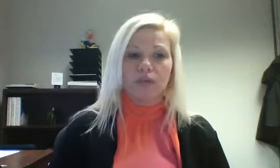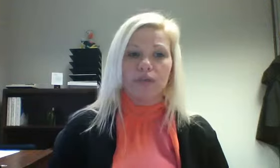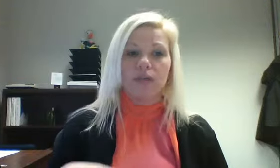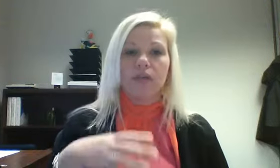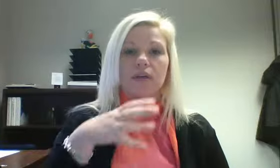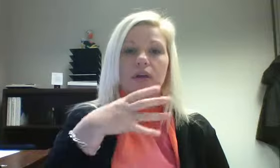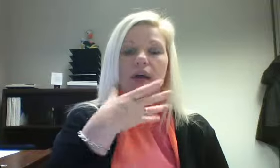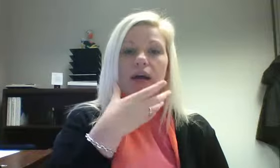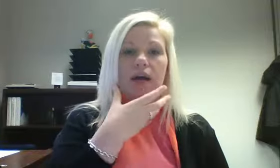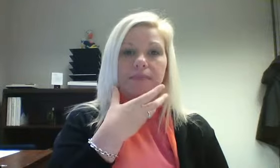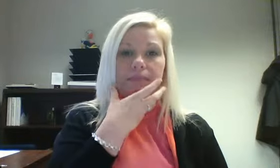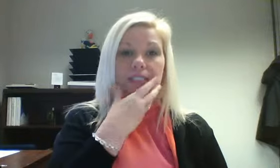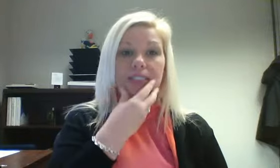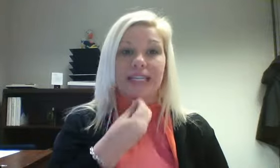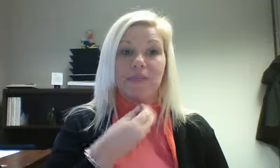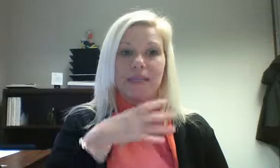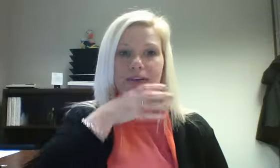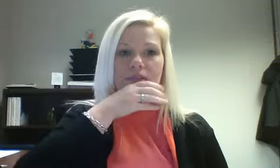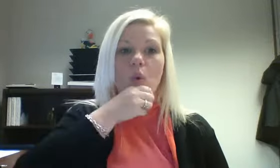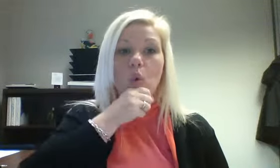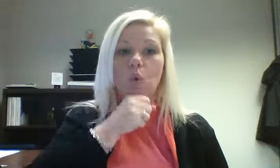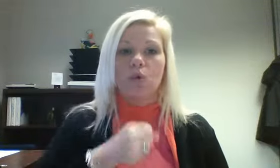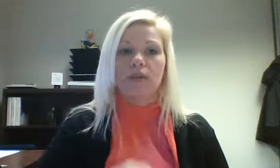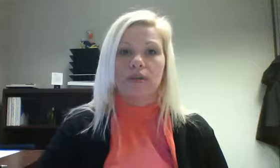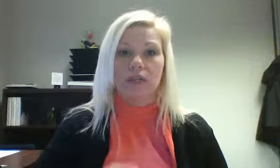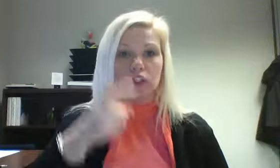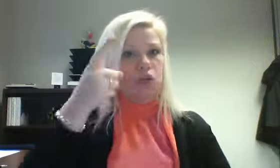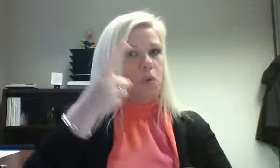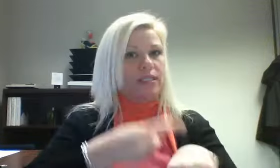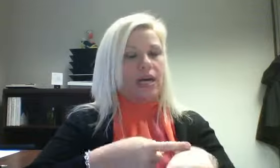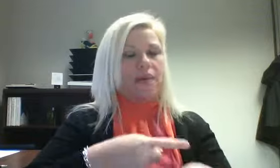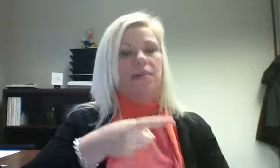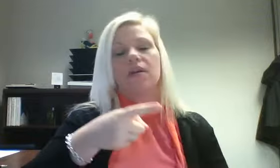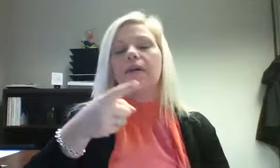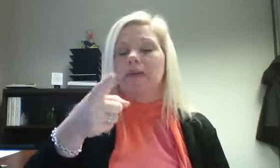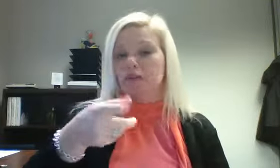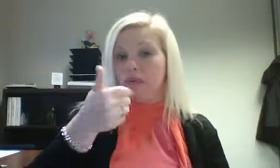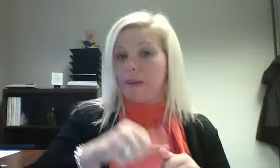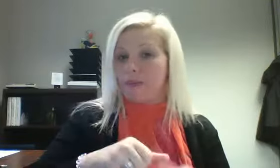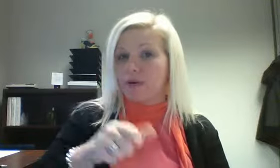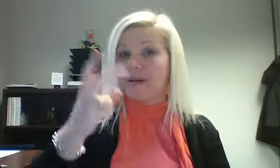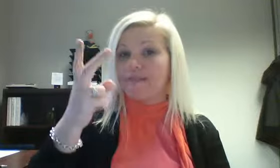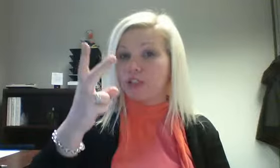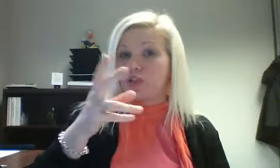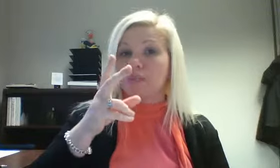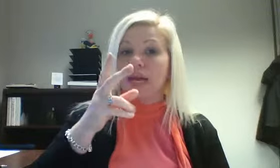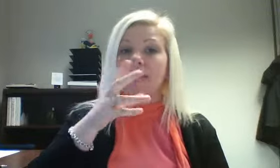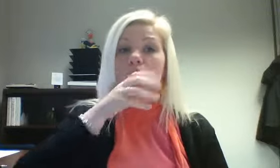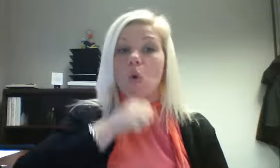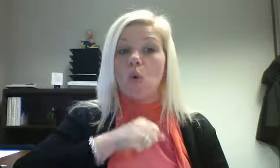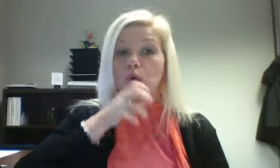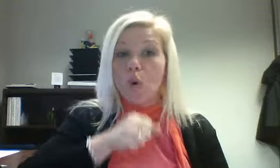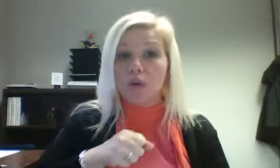Old is like the beard. Old. Just one time. So remember, if it's 2 times, old, old,